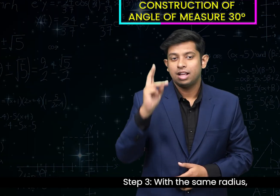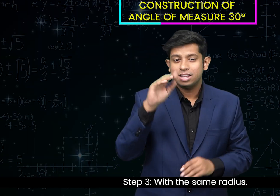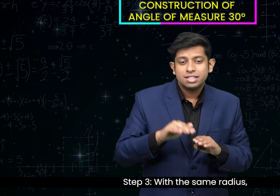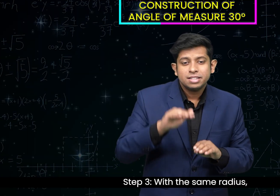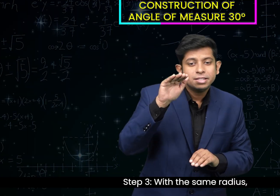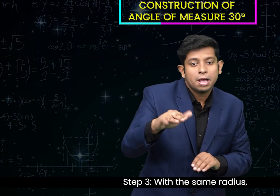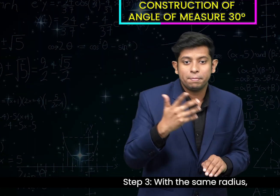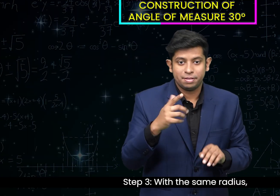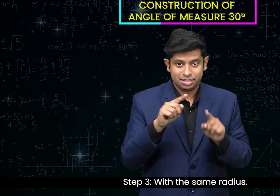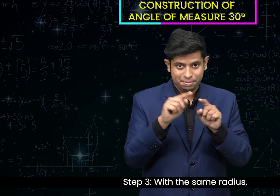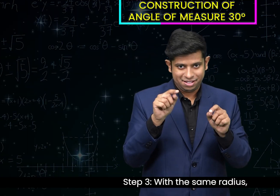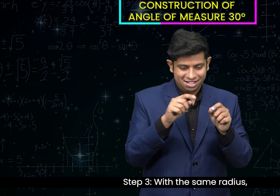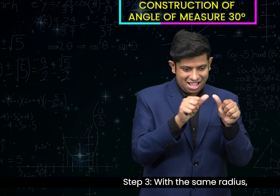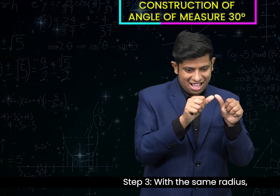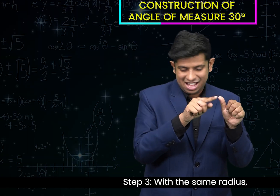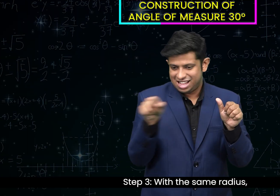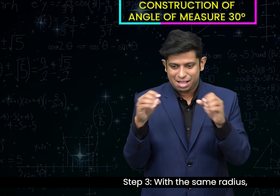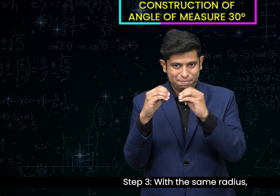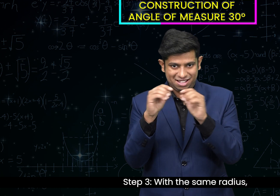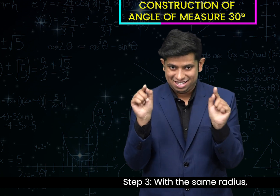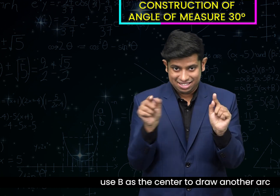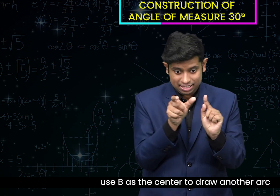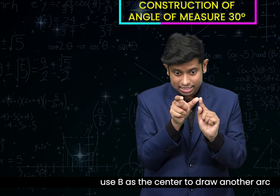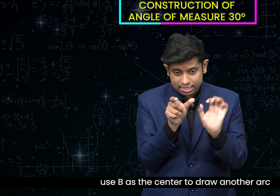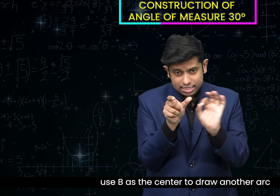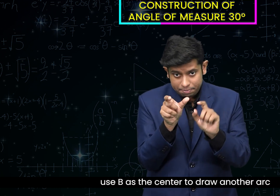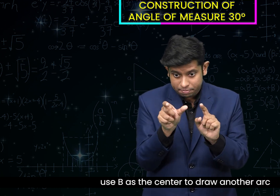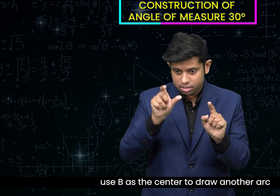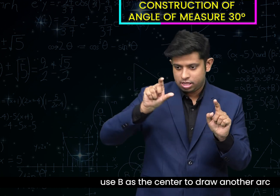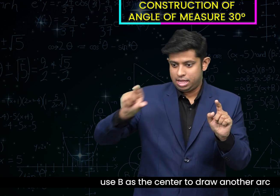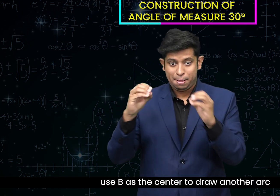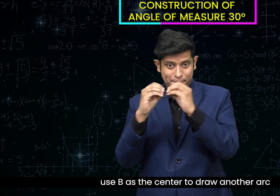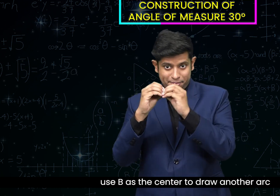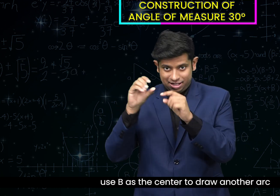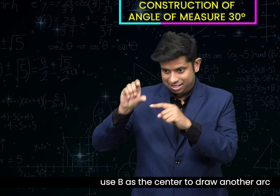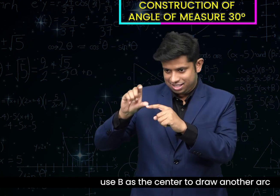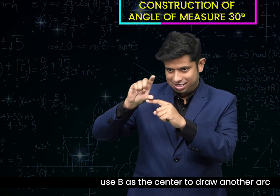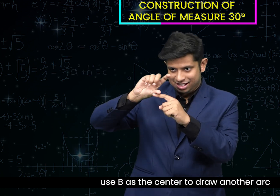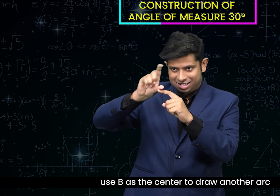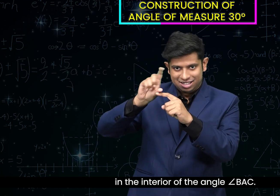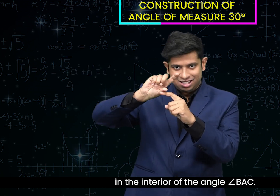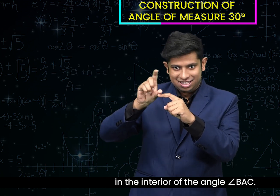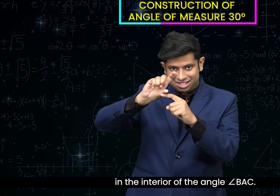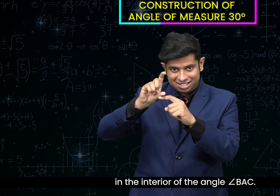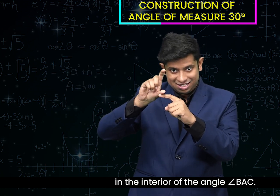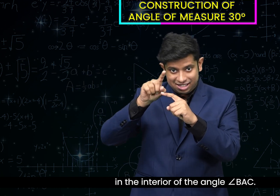Step 3. With the same radius, use B as the center to draw another arc in the interior of the